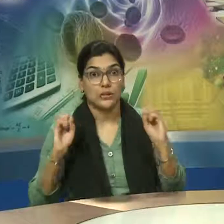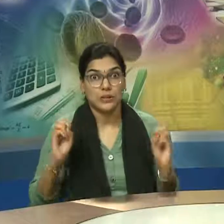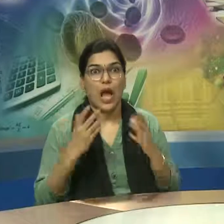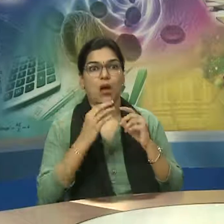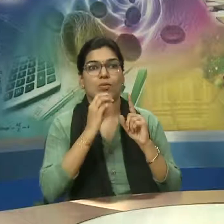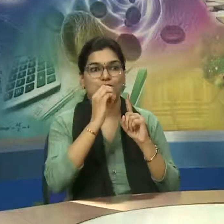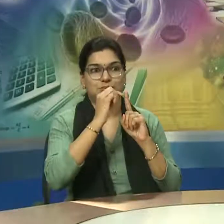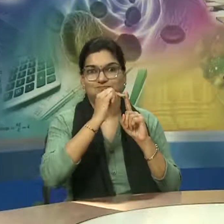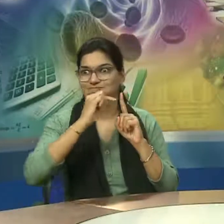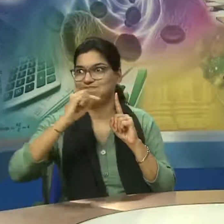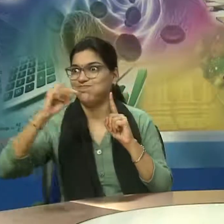in